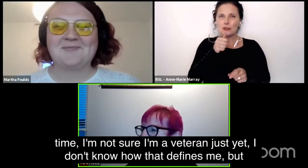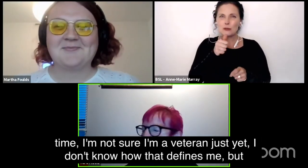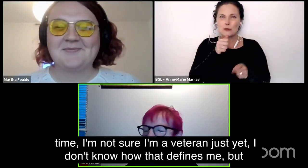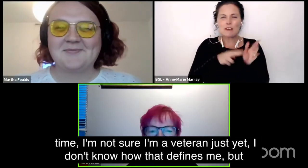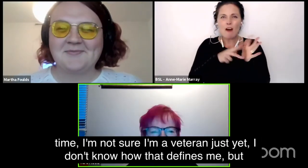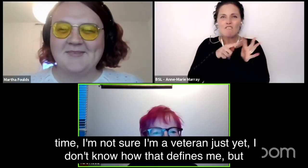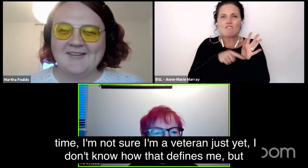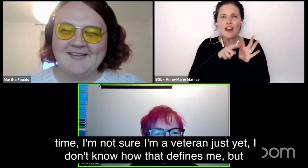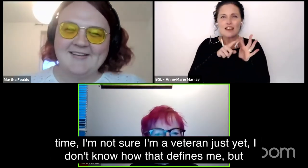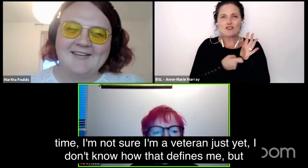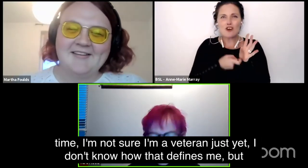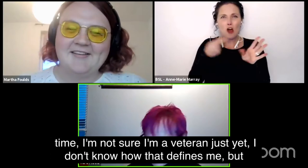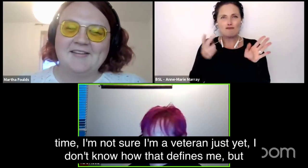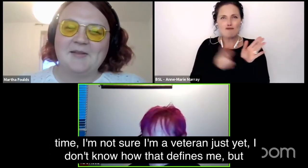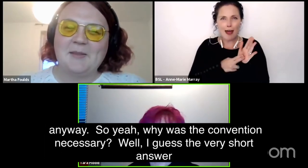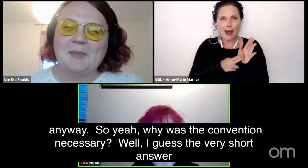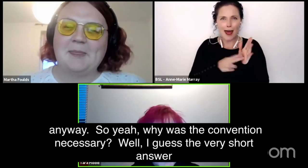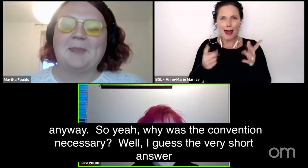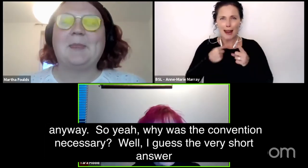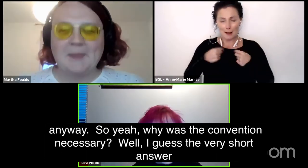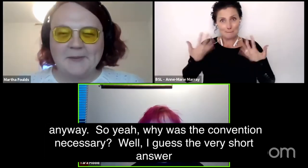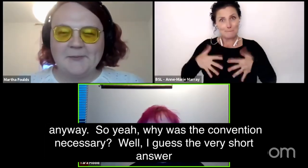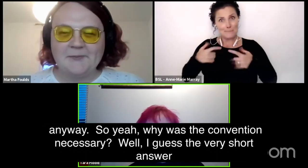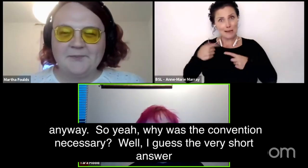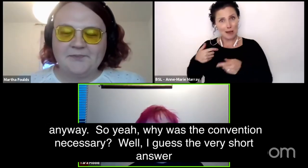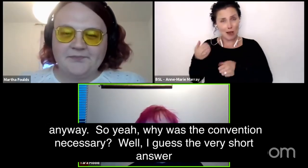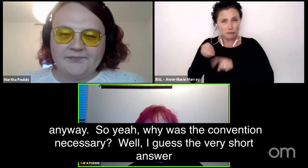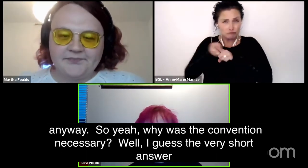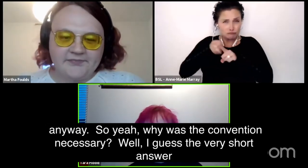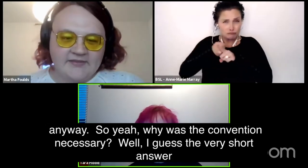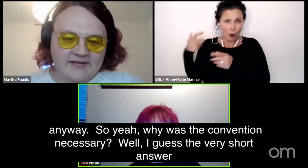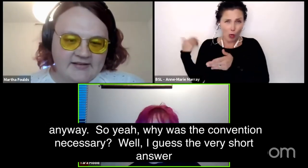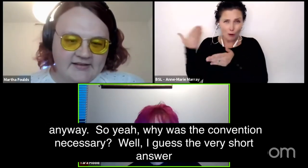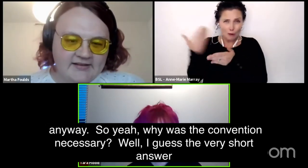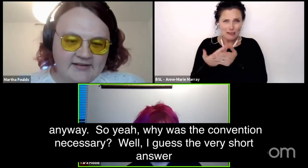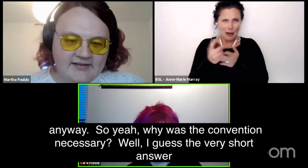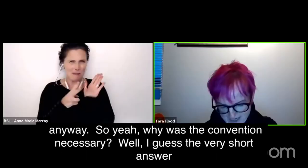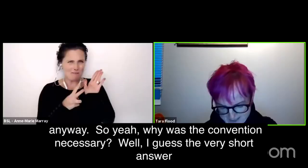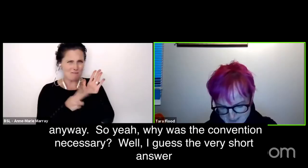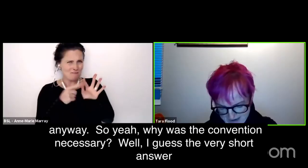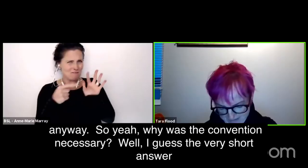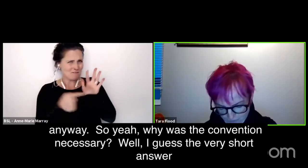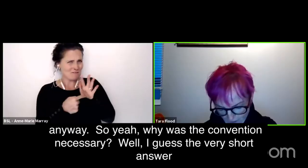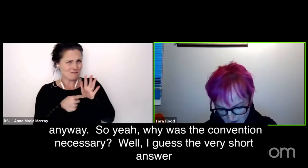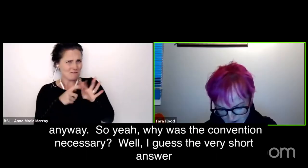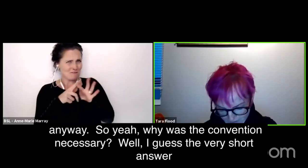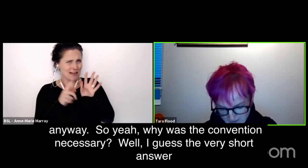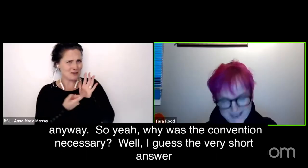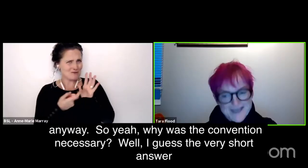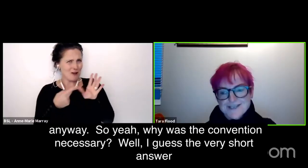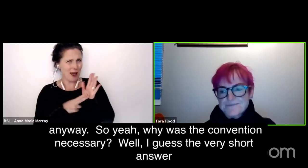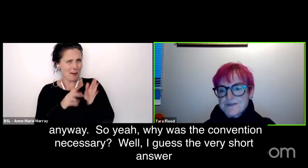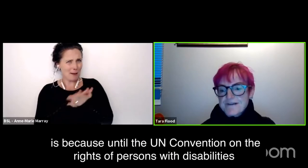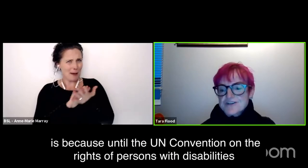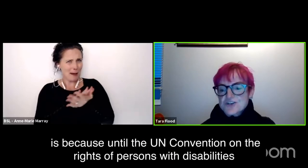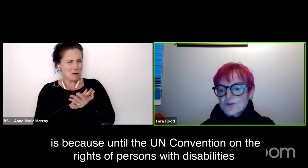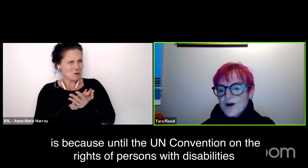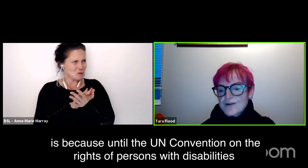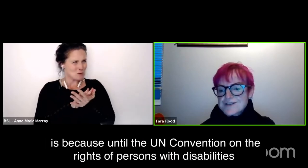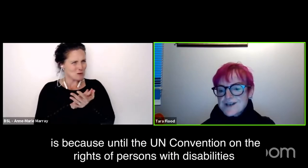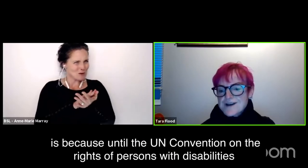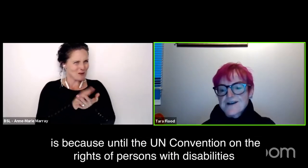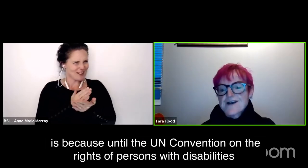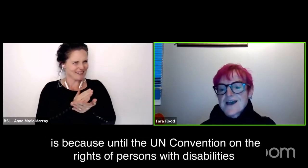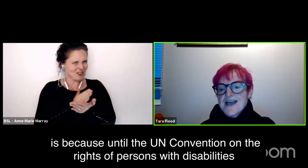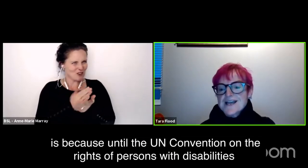I don't know how that defines me. But anyway. Yeah. So why was the convention necessary? Well, I guess the very